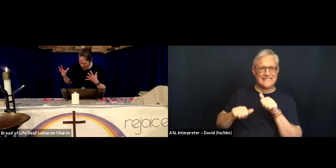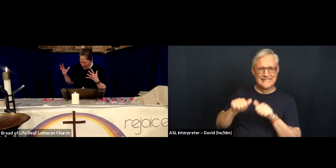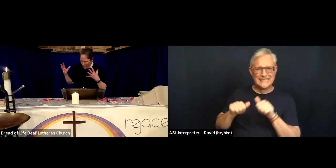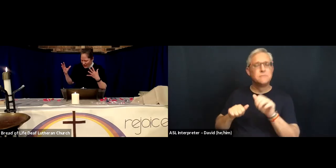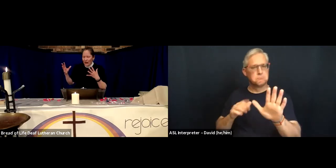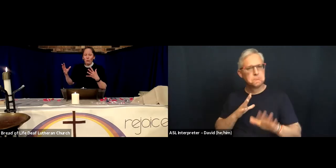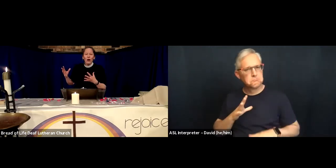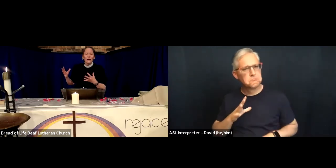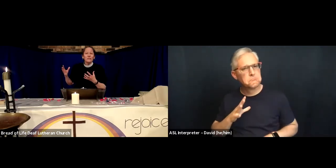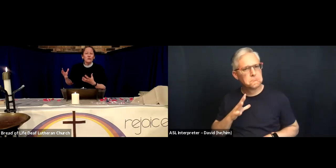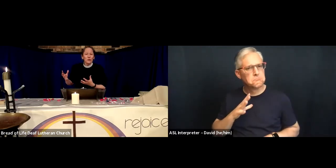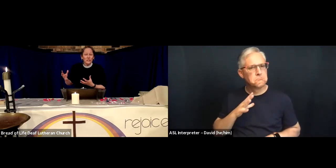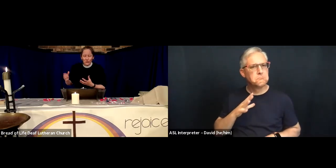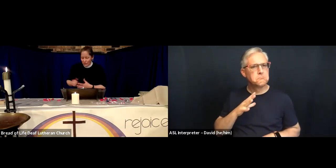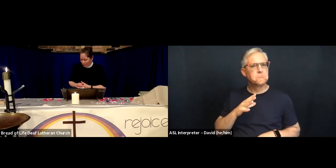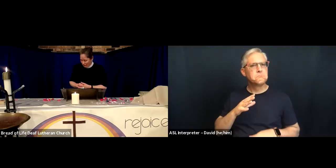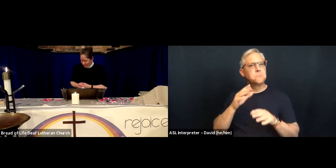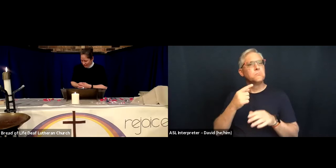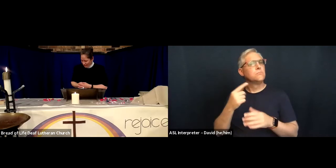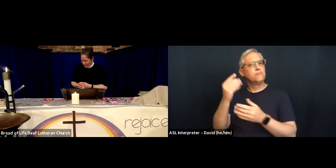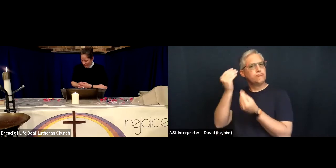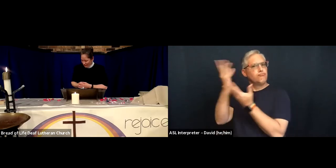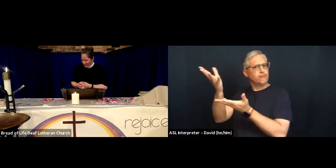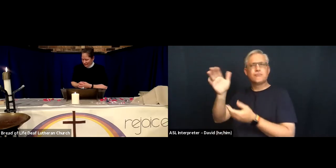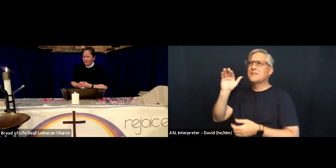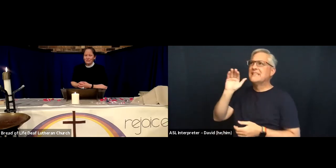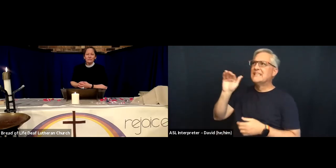know, I want to trust you.